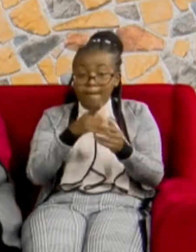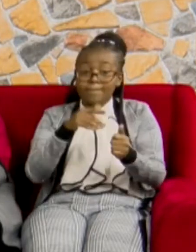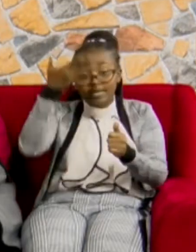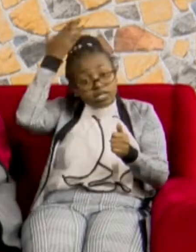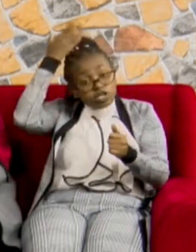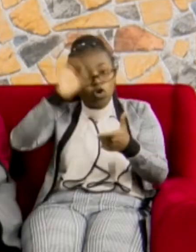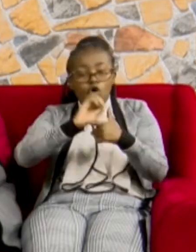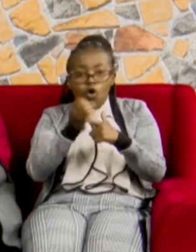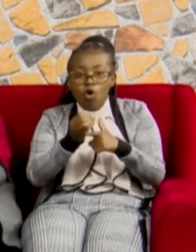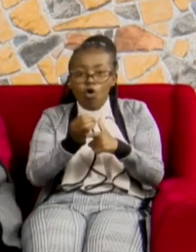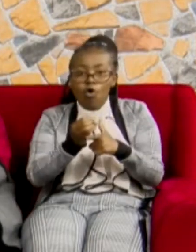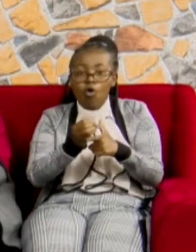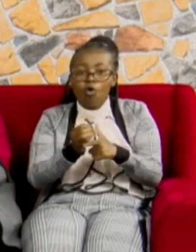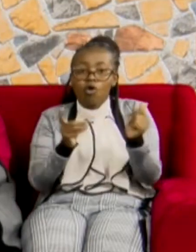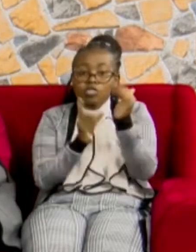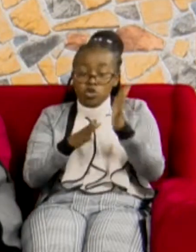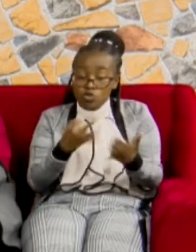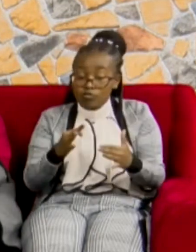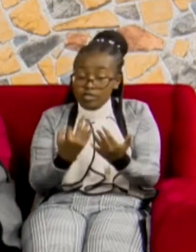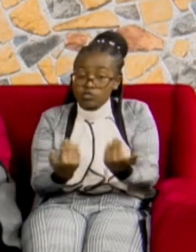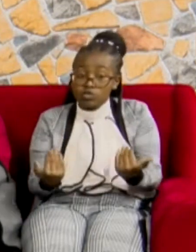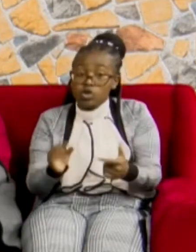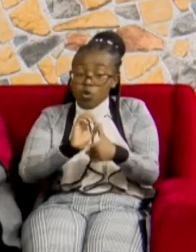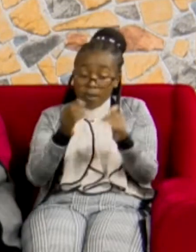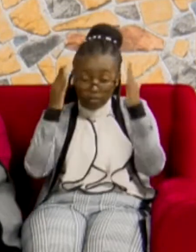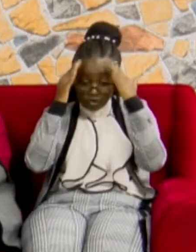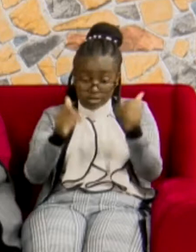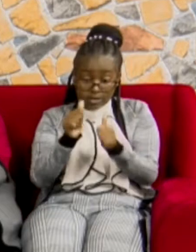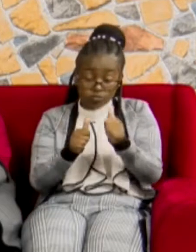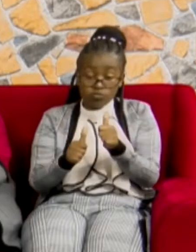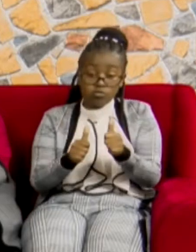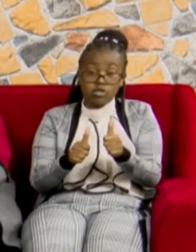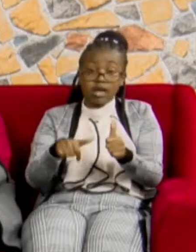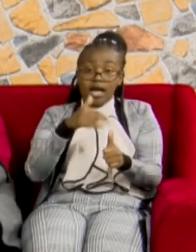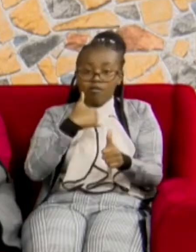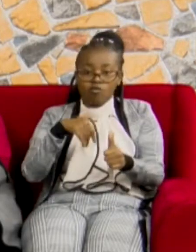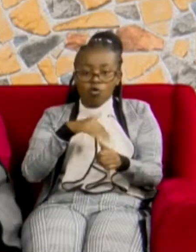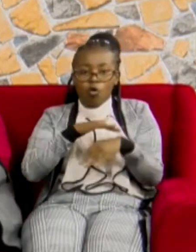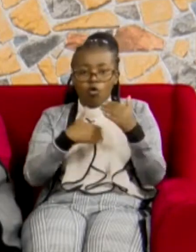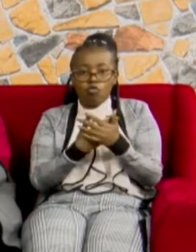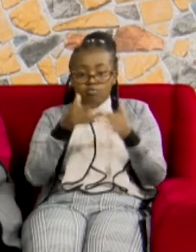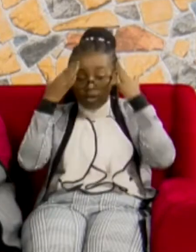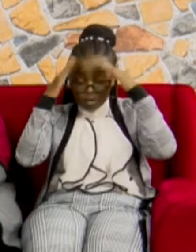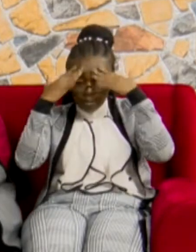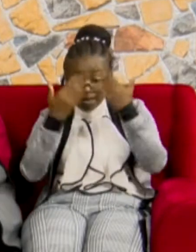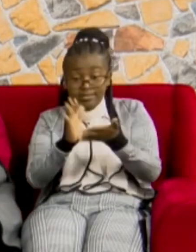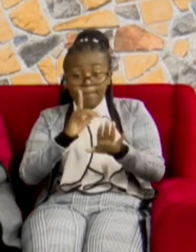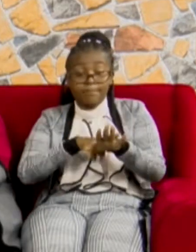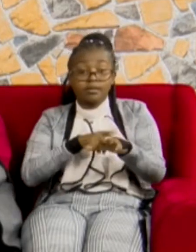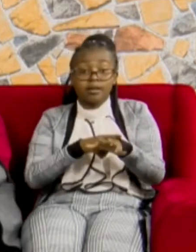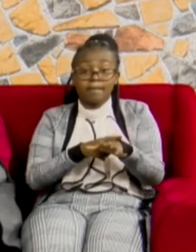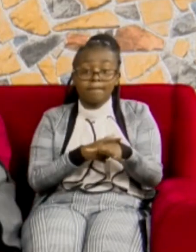or the pediatrician, or should we focus in a way that we have all of them just be aware? Because sometimes like maybe